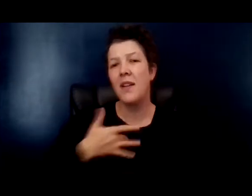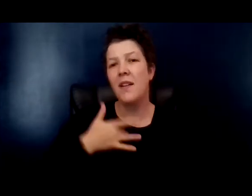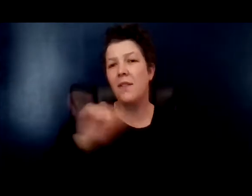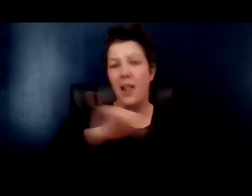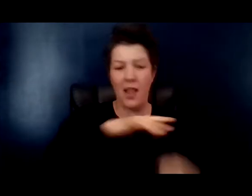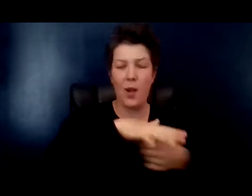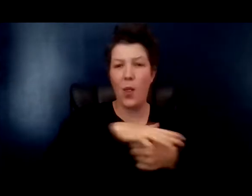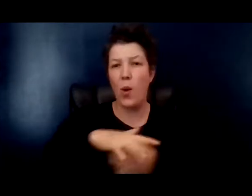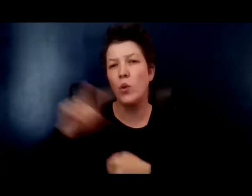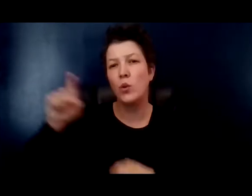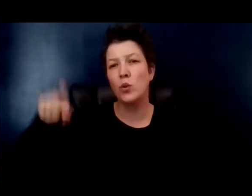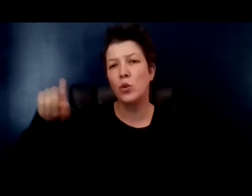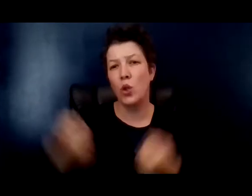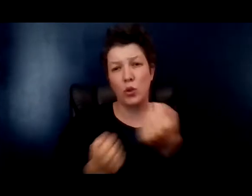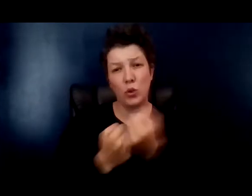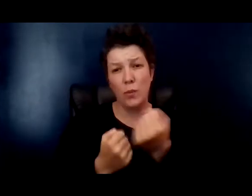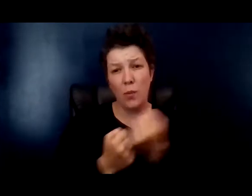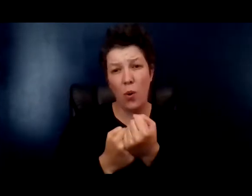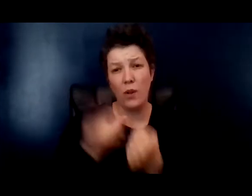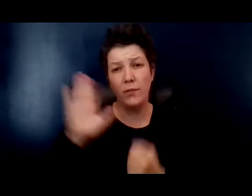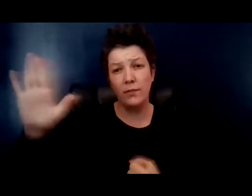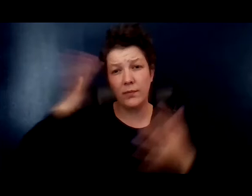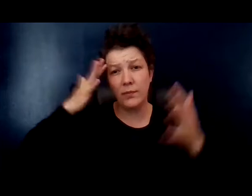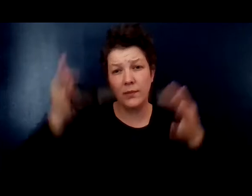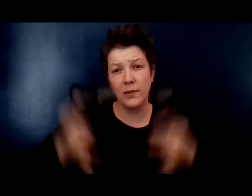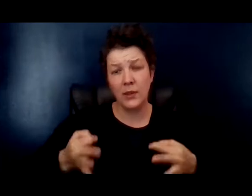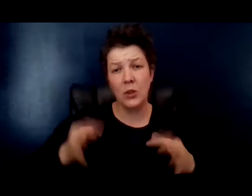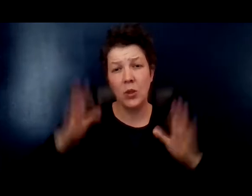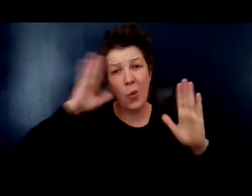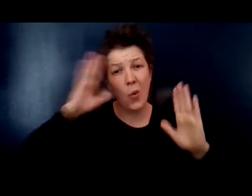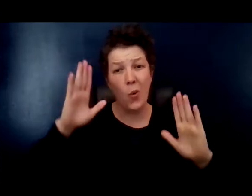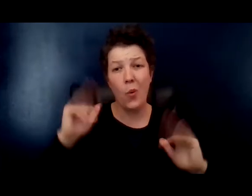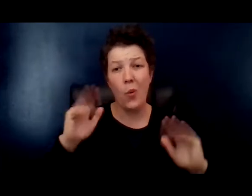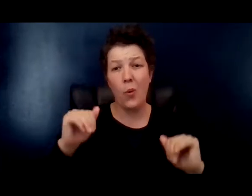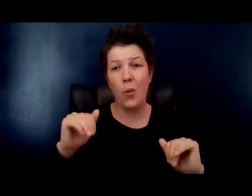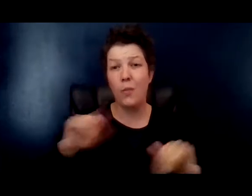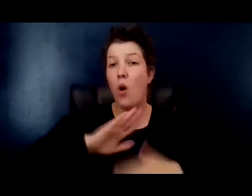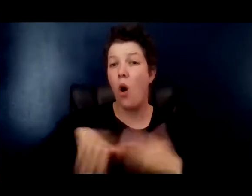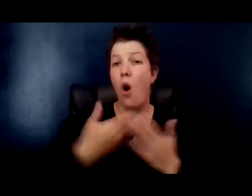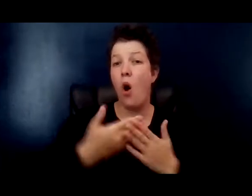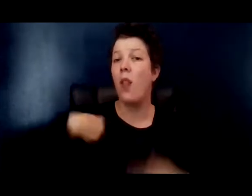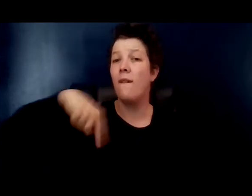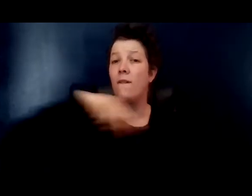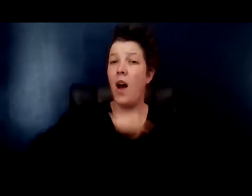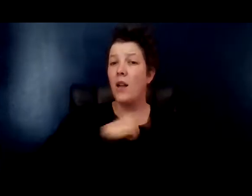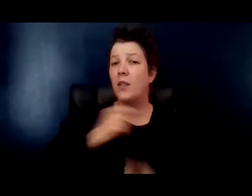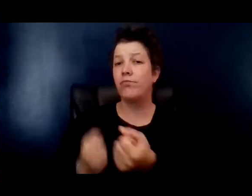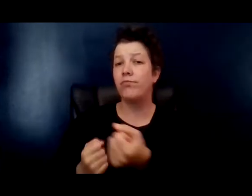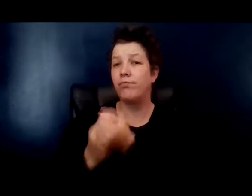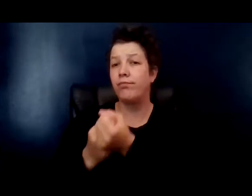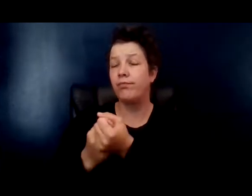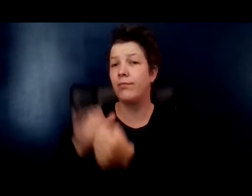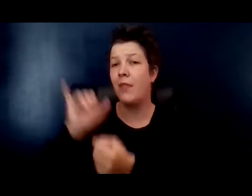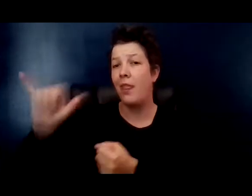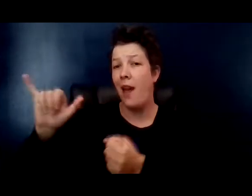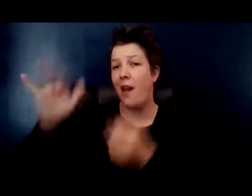and I hope that we all can move in the direction the governor wants to go, and that we can do this if we're working together.